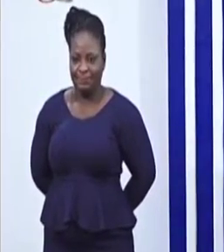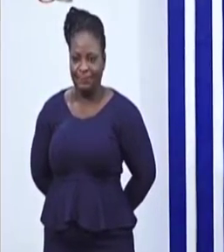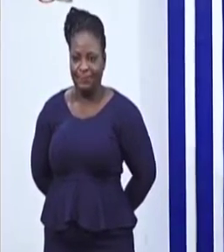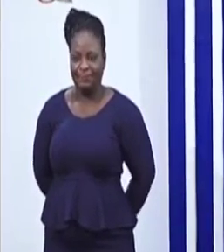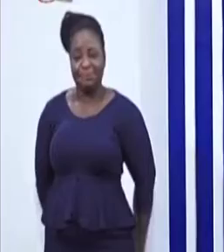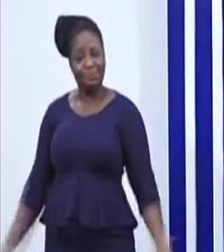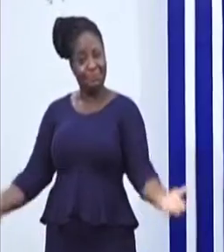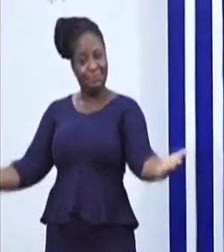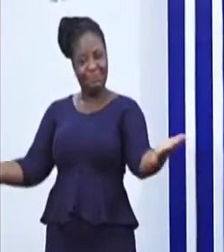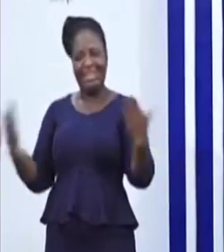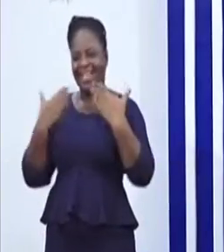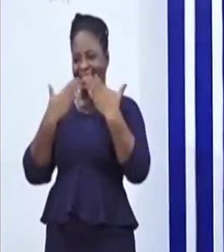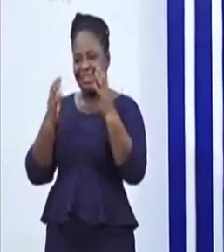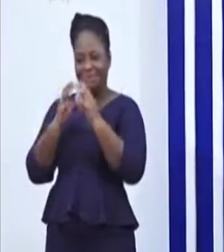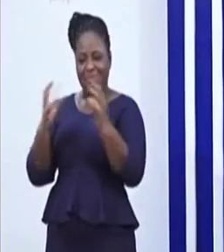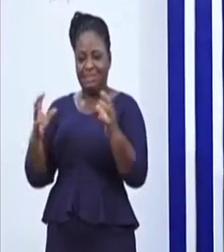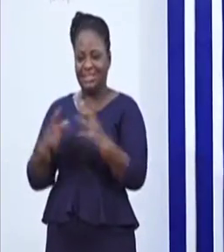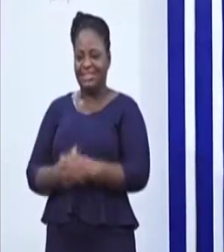Thank you very much.